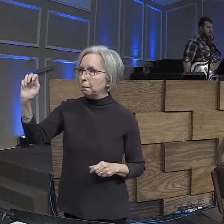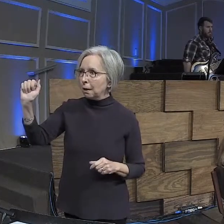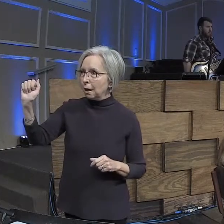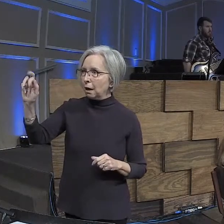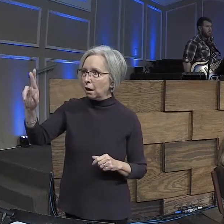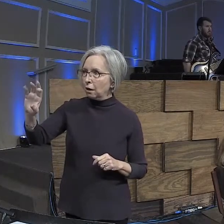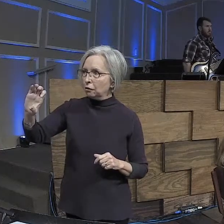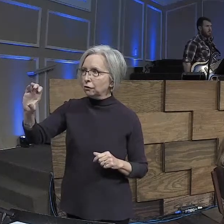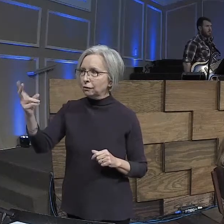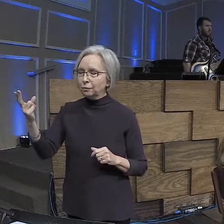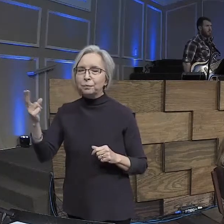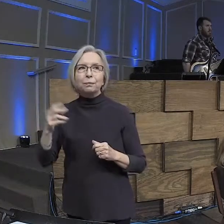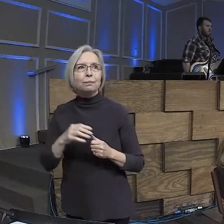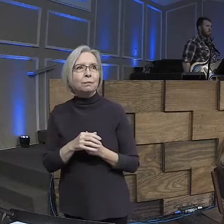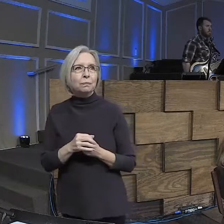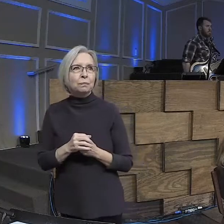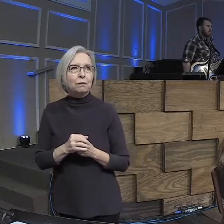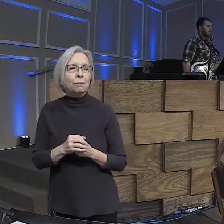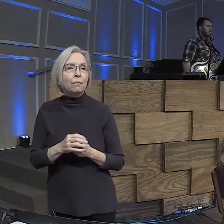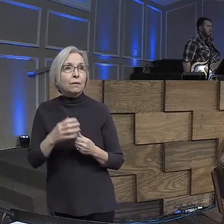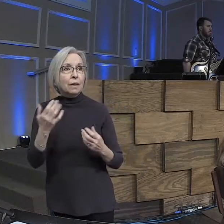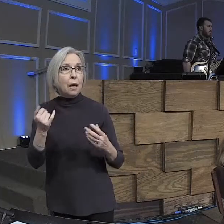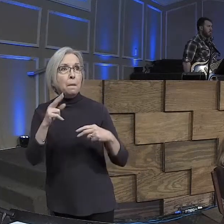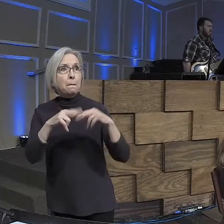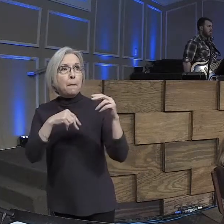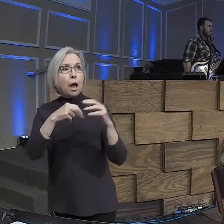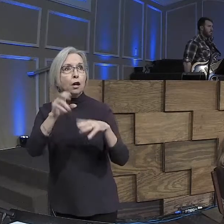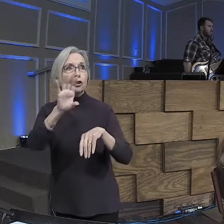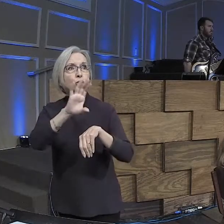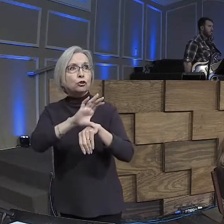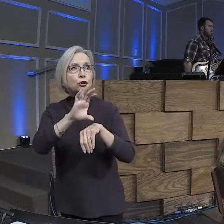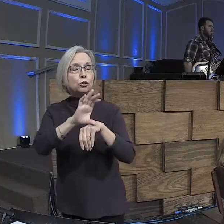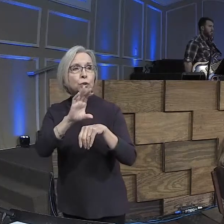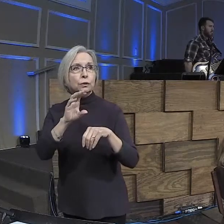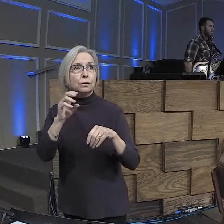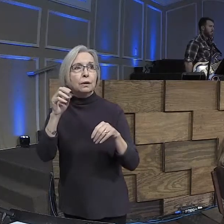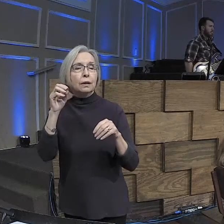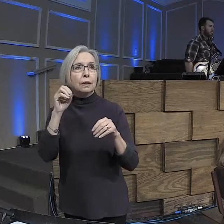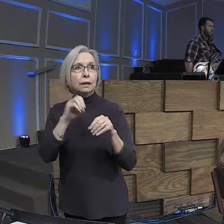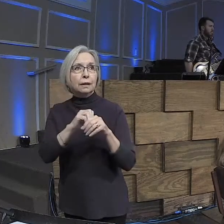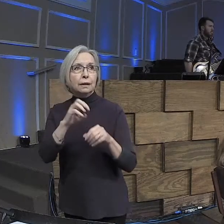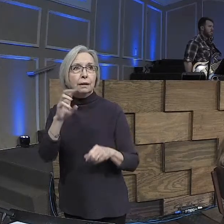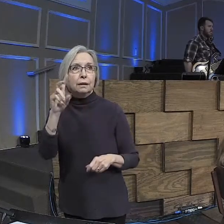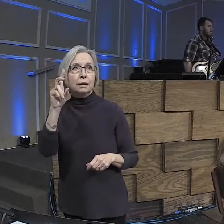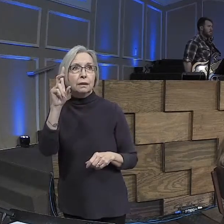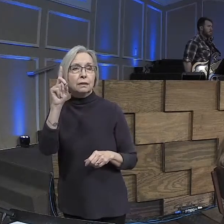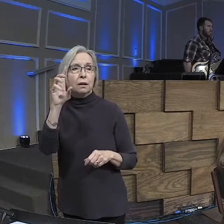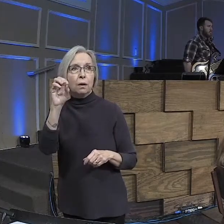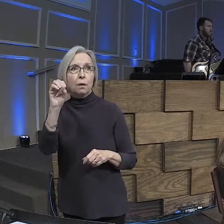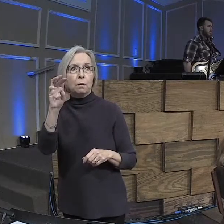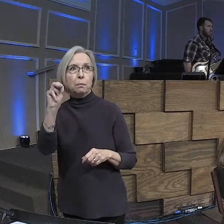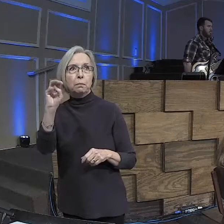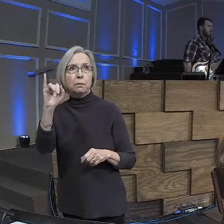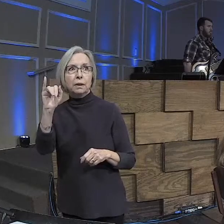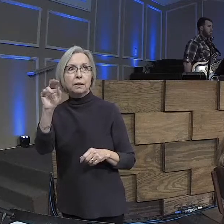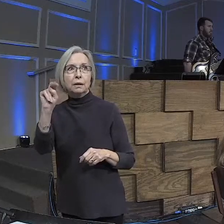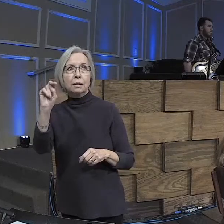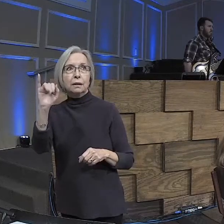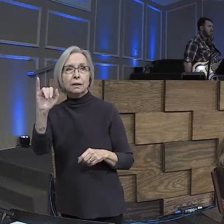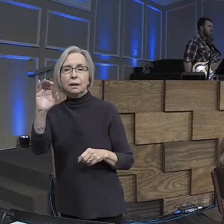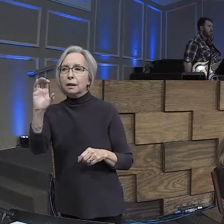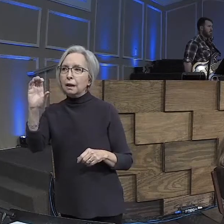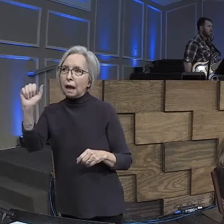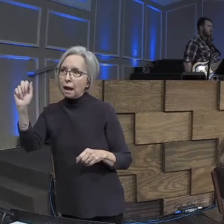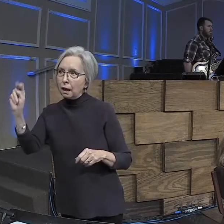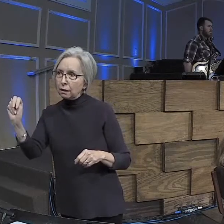them because we've been building chapels with them in the DR for years. We were able to send them a gift as well in the hope that